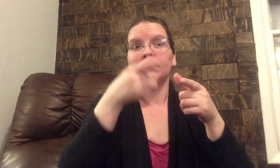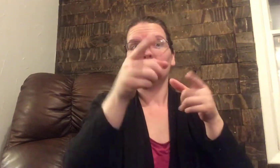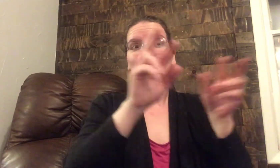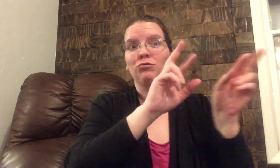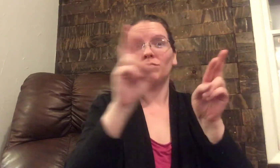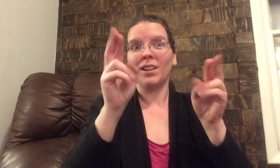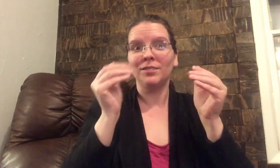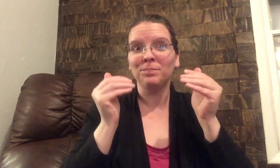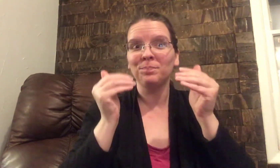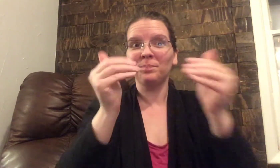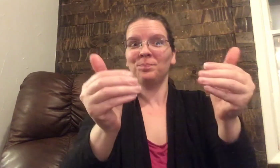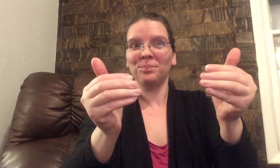you're ready to move on.